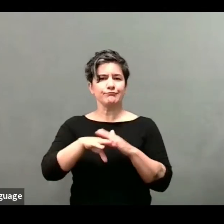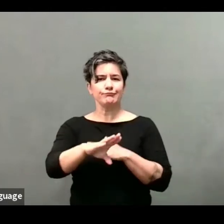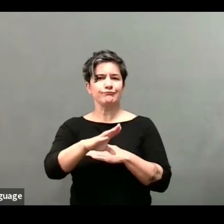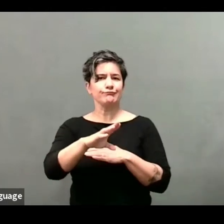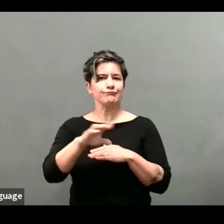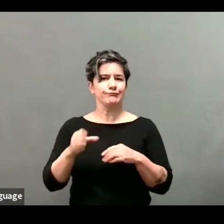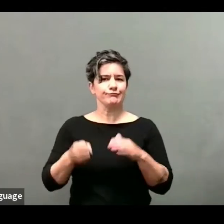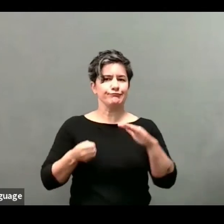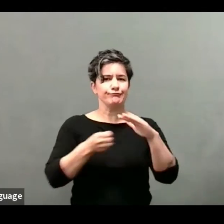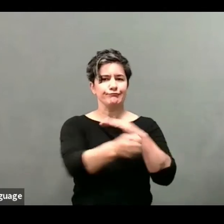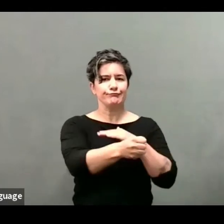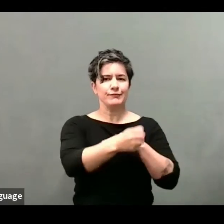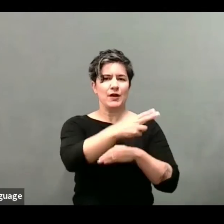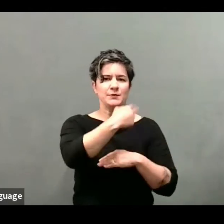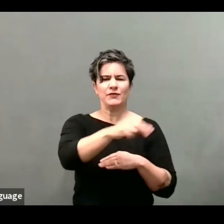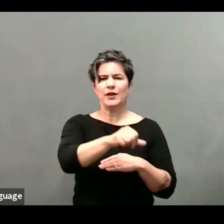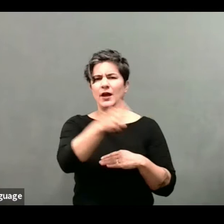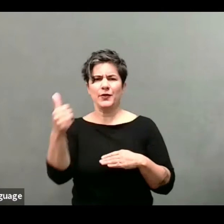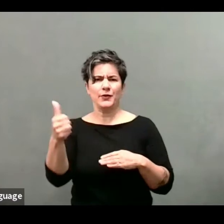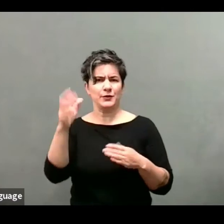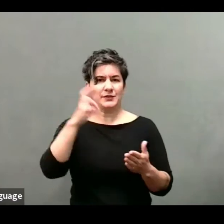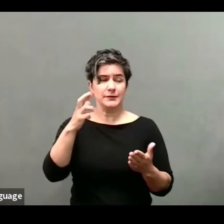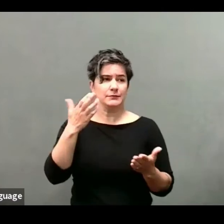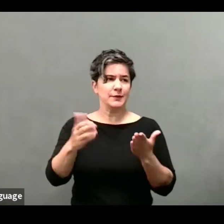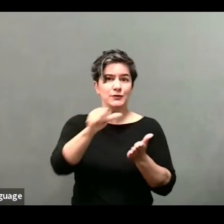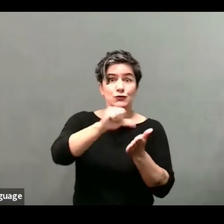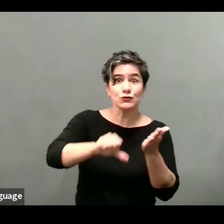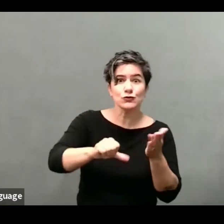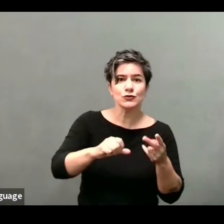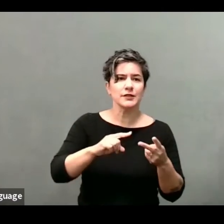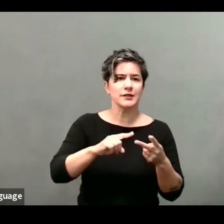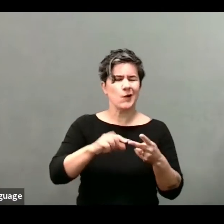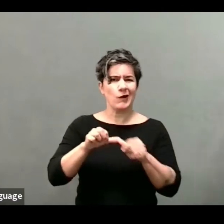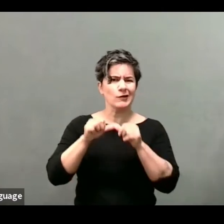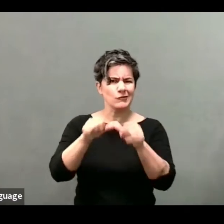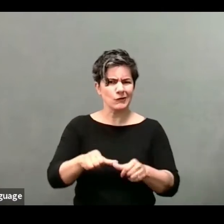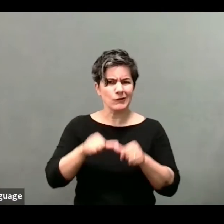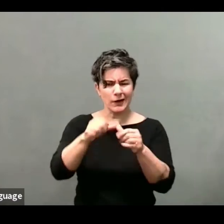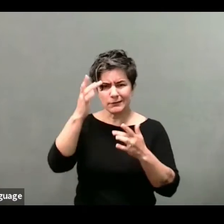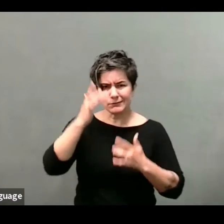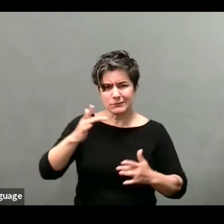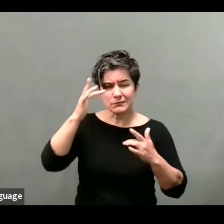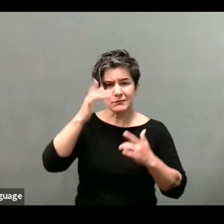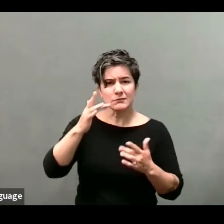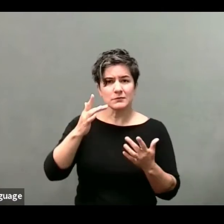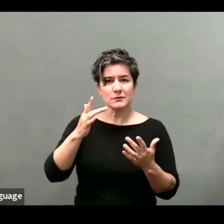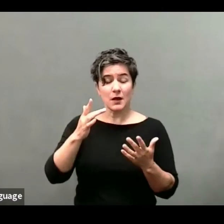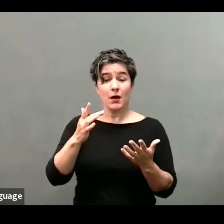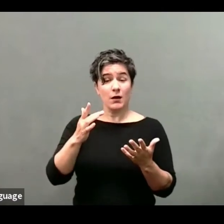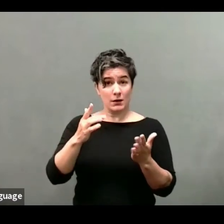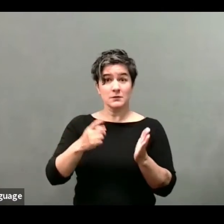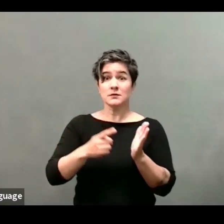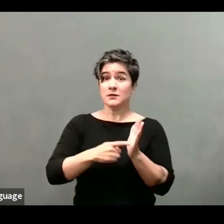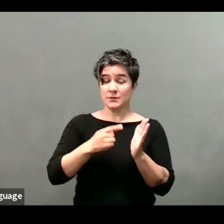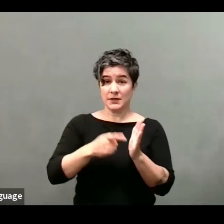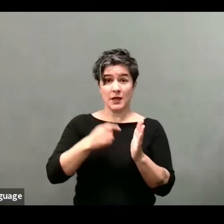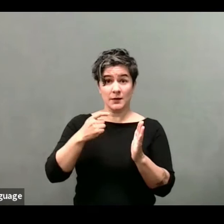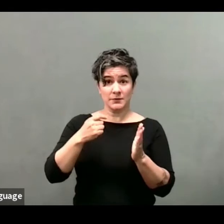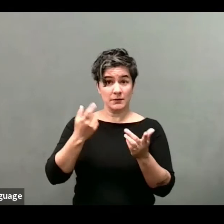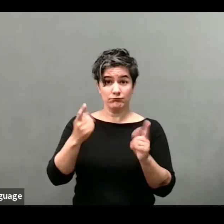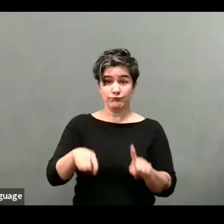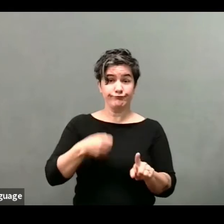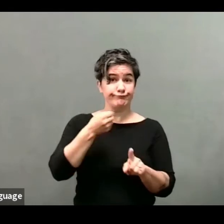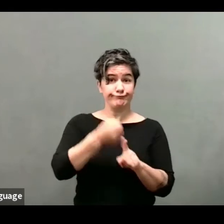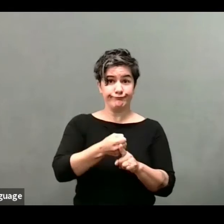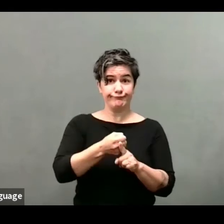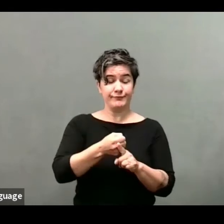hospital stay. Maybe they've had a surgery or maybe they're in for a chronic condition. And we do find that sometimes patients